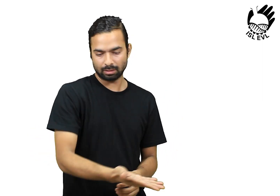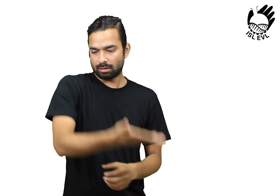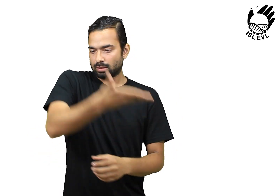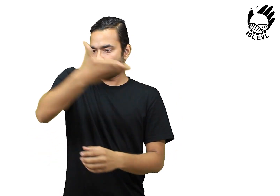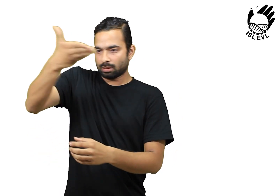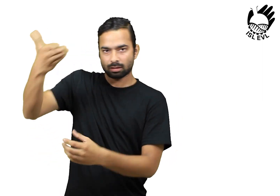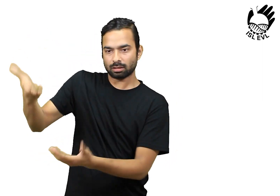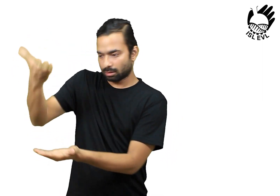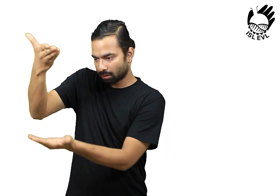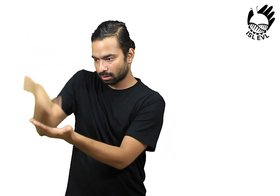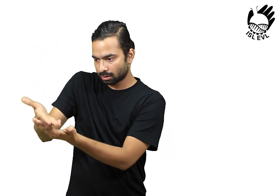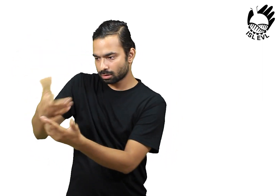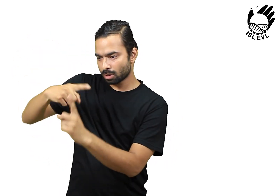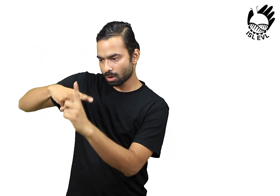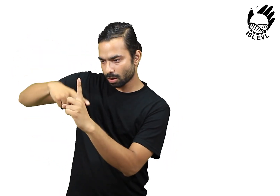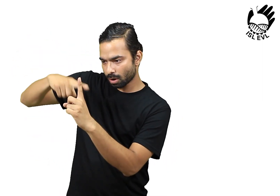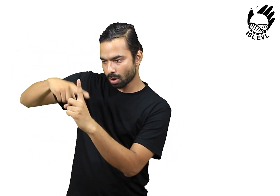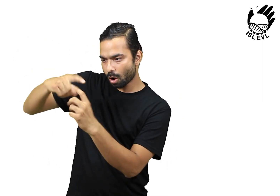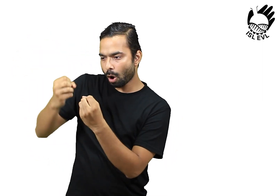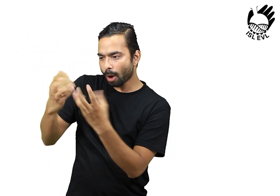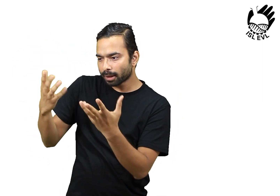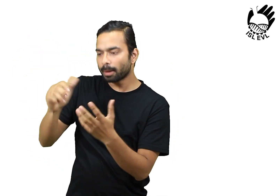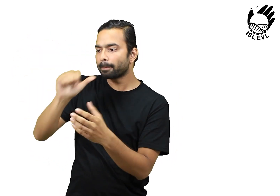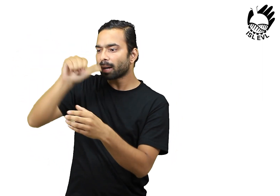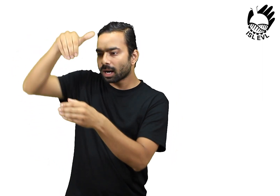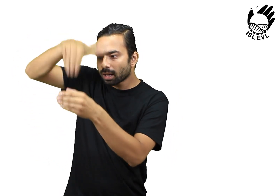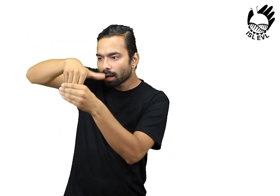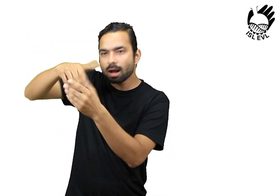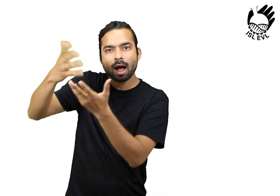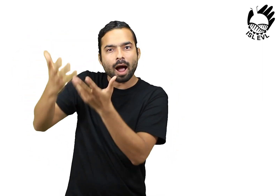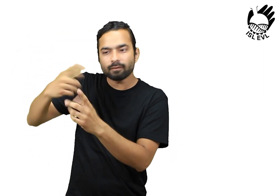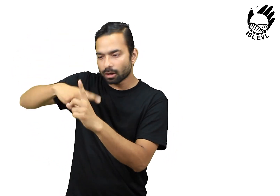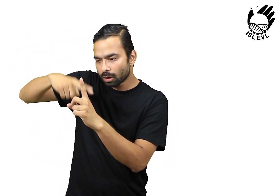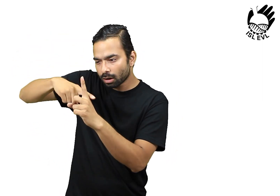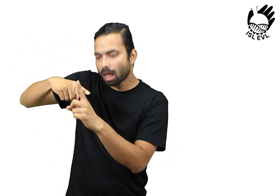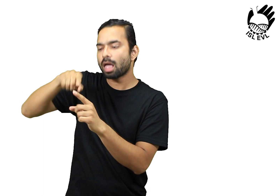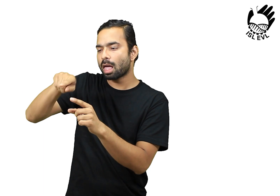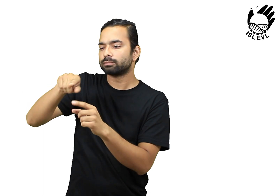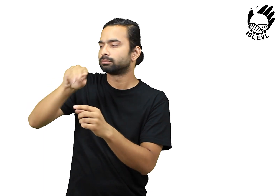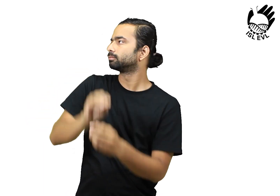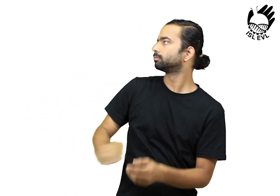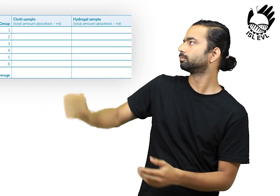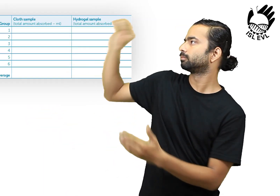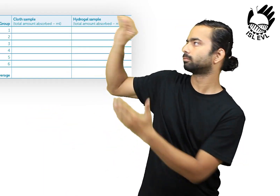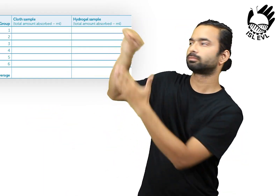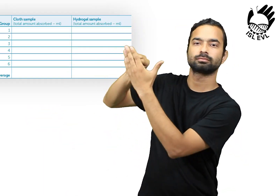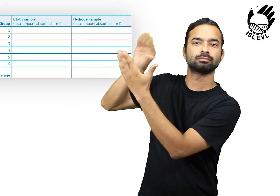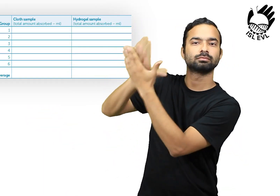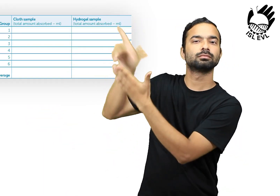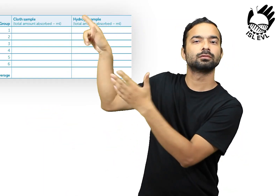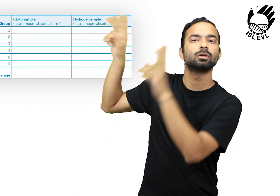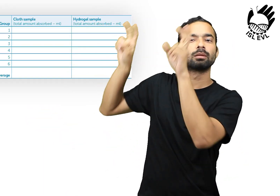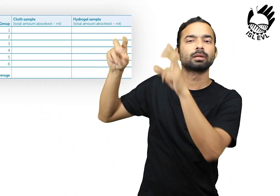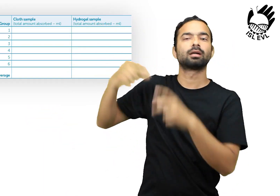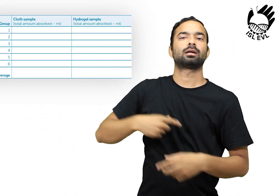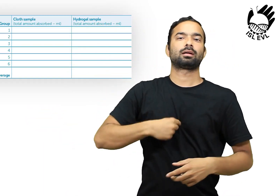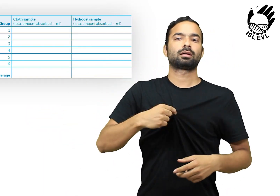hold and record this on the results table. Using the information gained from this, predict how much